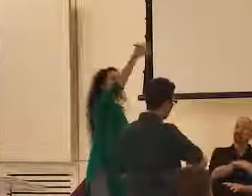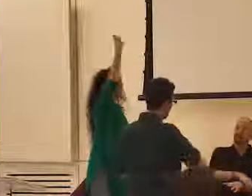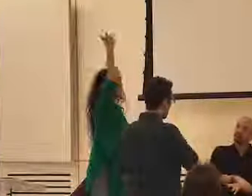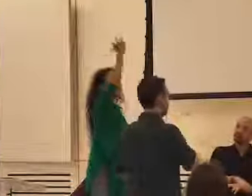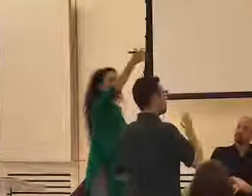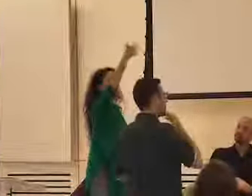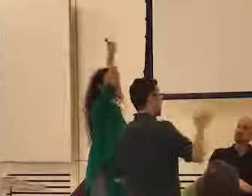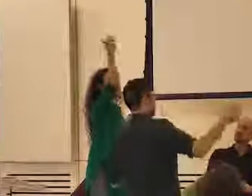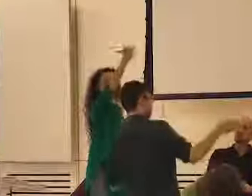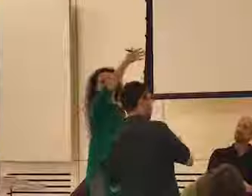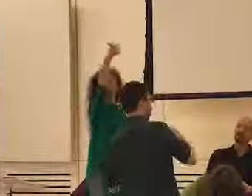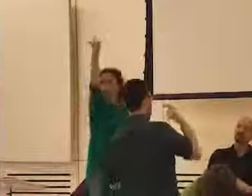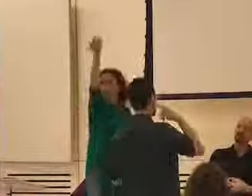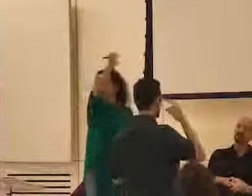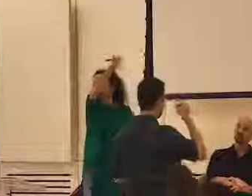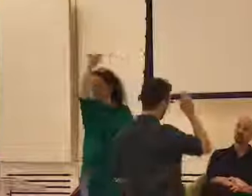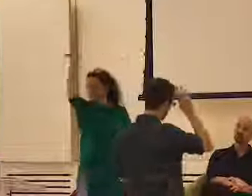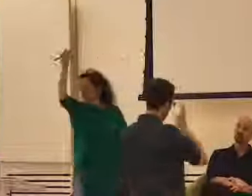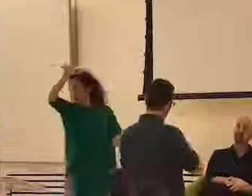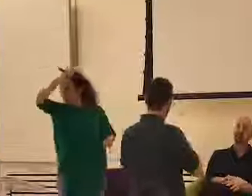Okay, we are going to start soon.